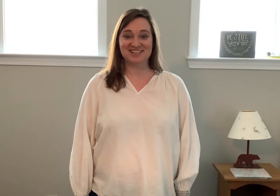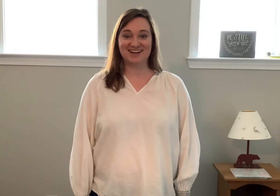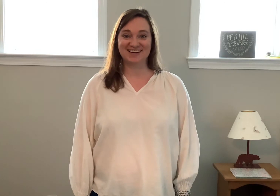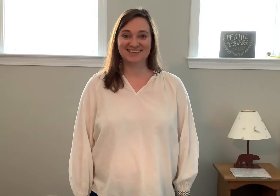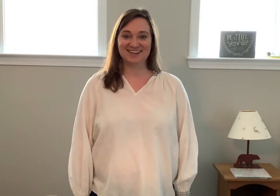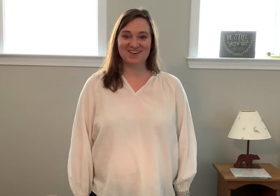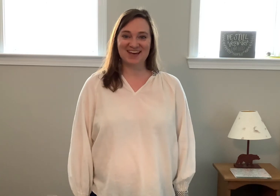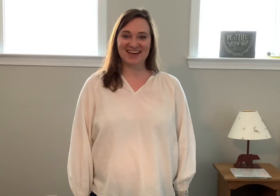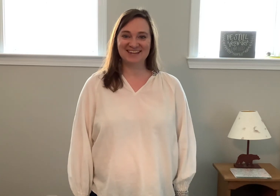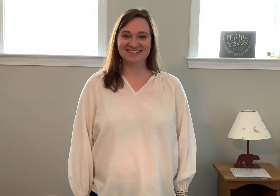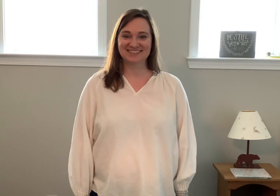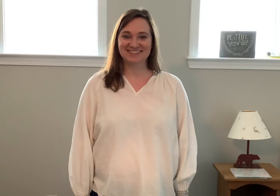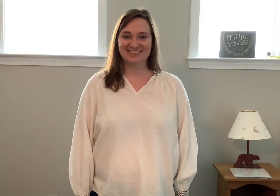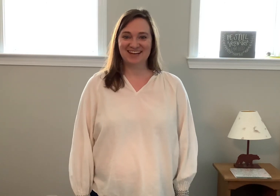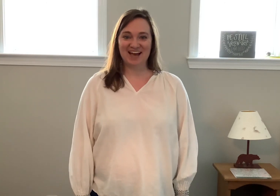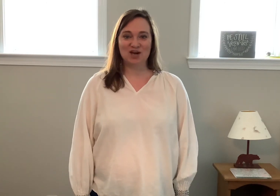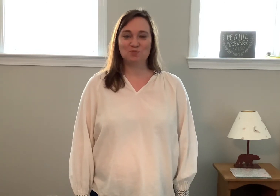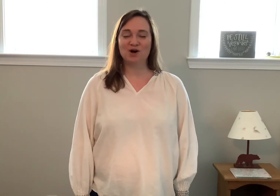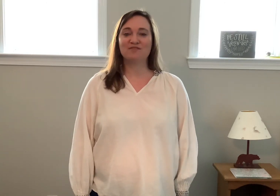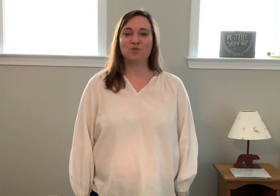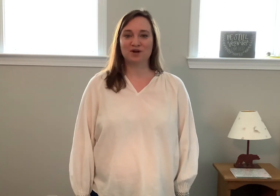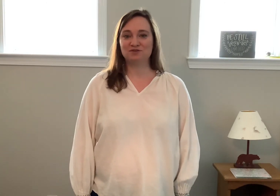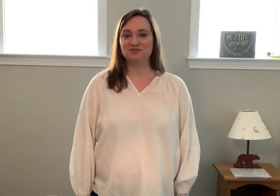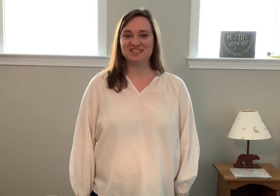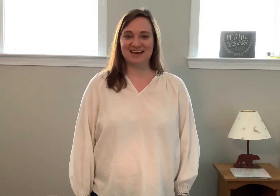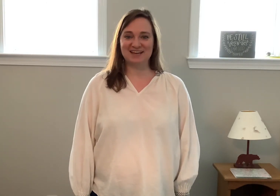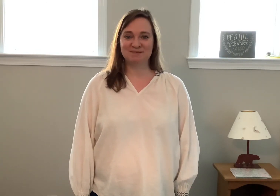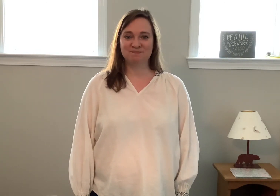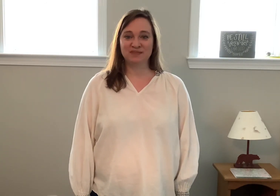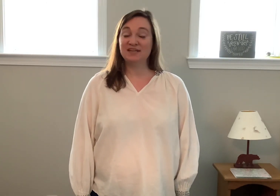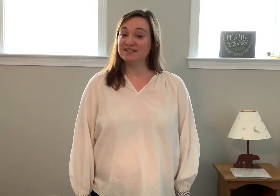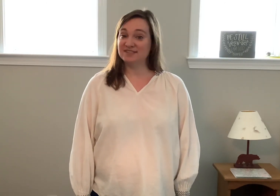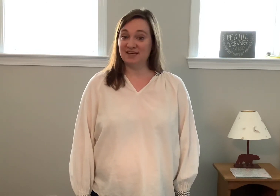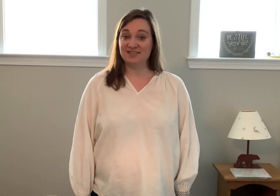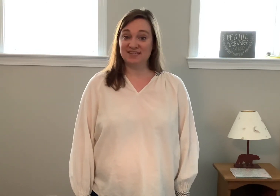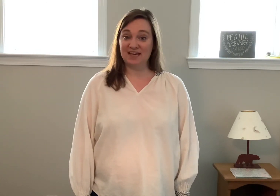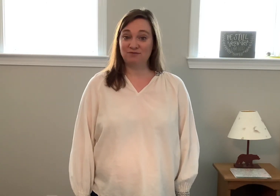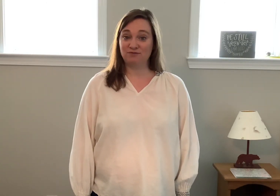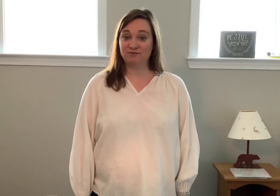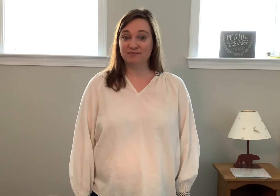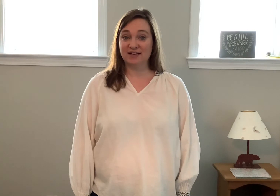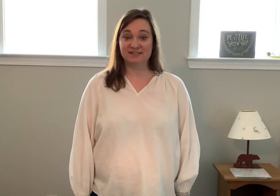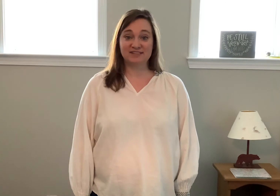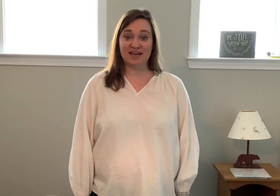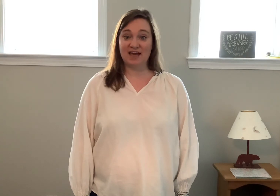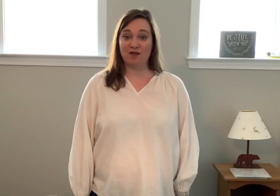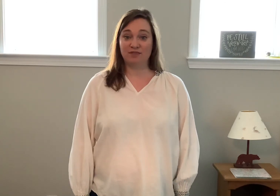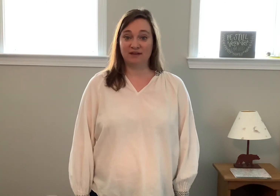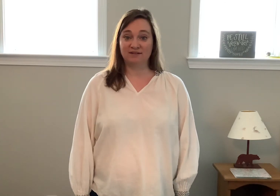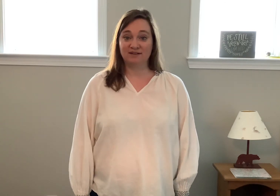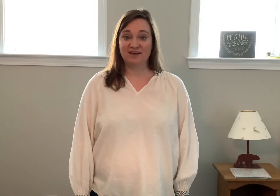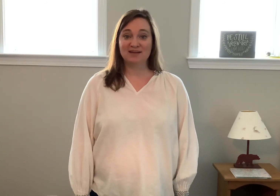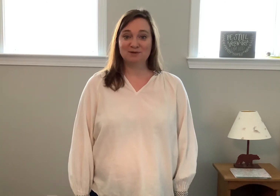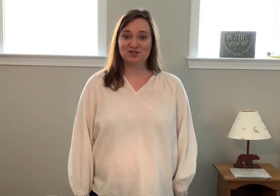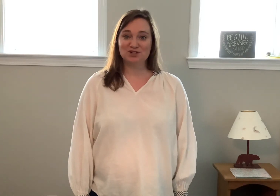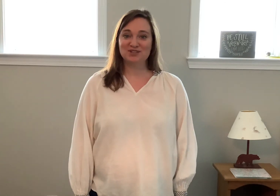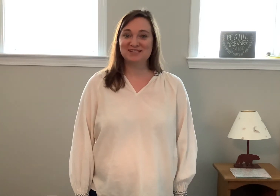sharing, okay? I hope you all have a wonderful day. Stay safe and stay healthy. And make sure you listen to